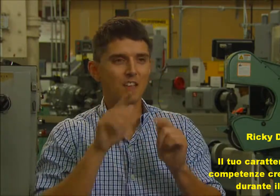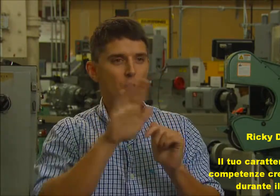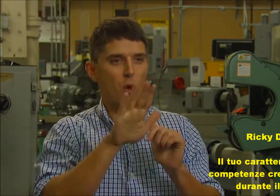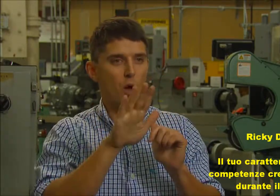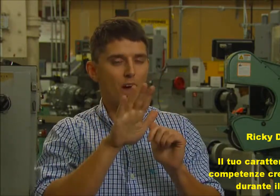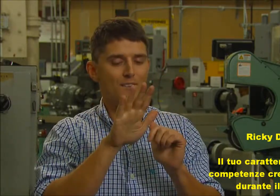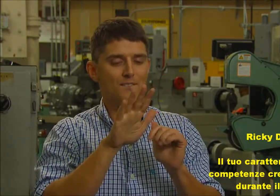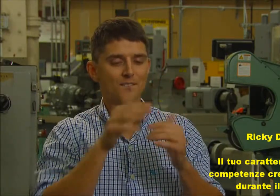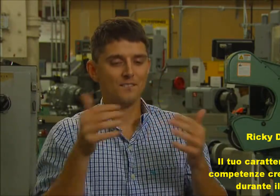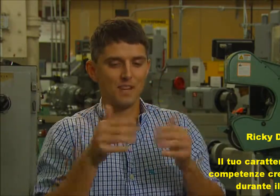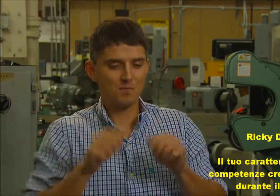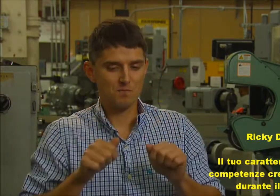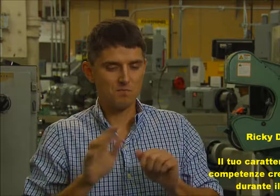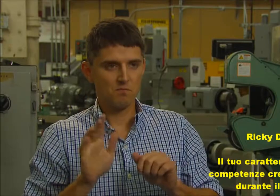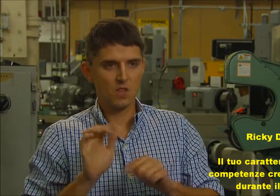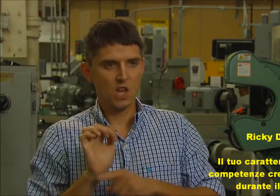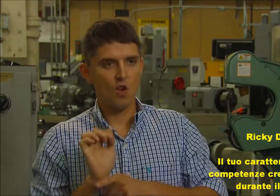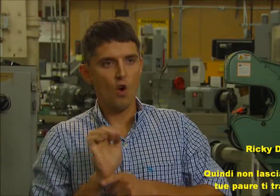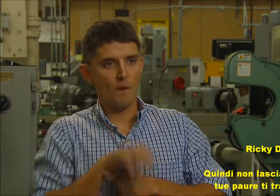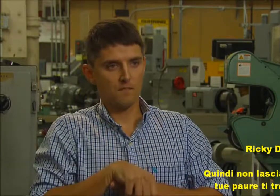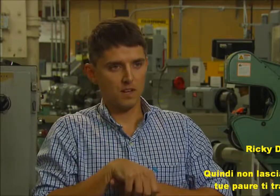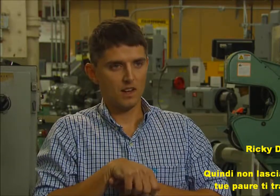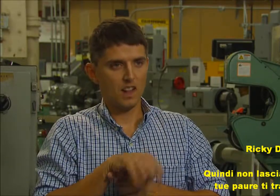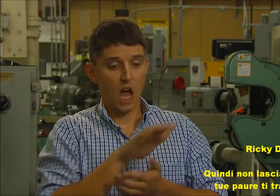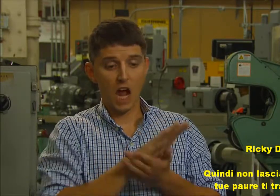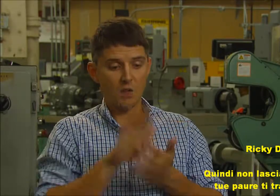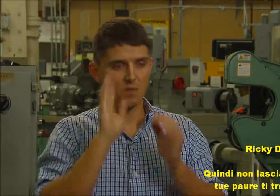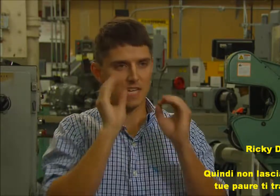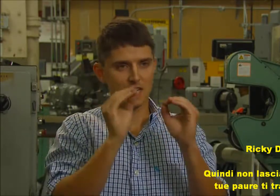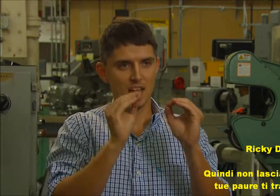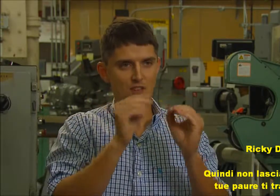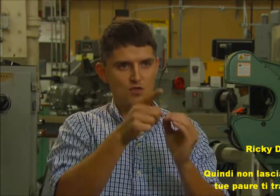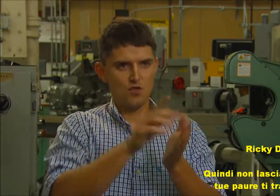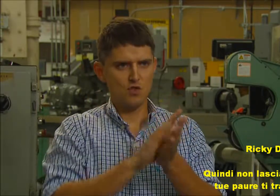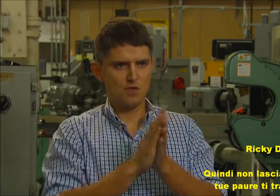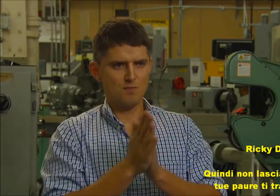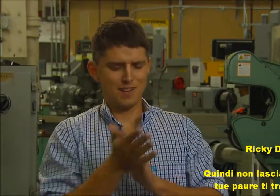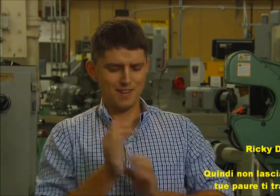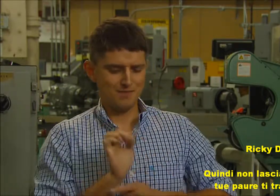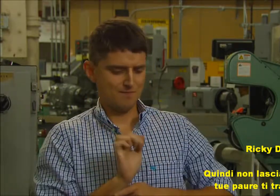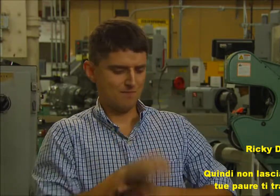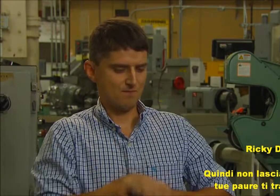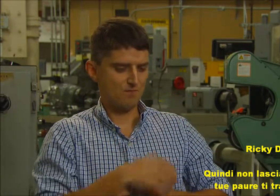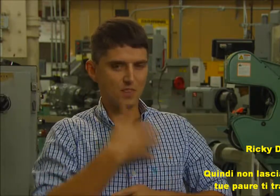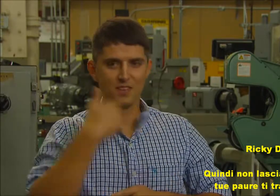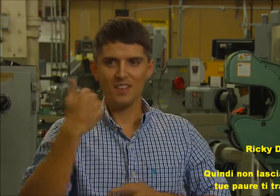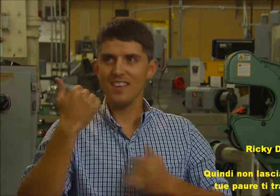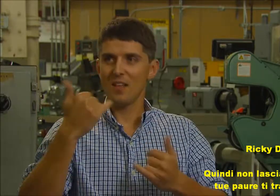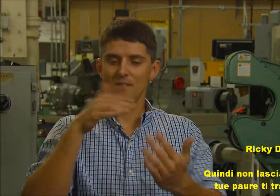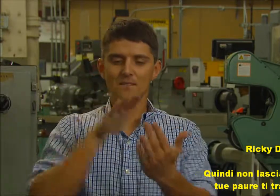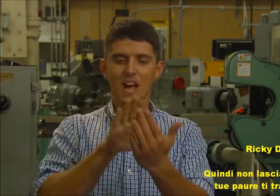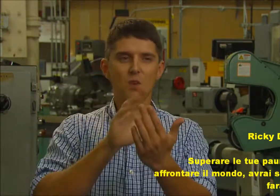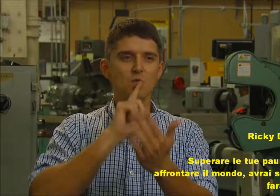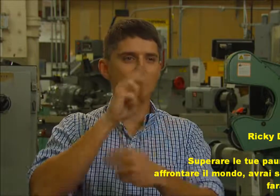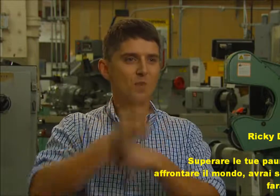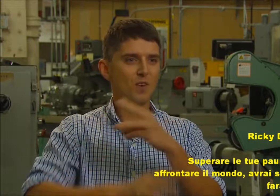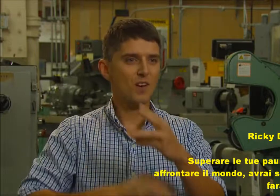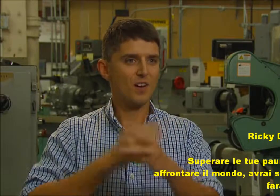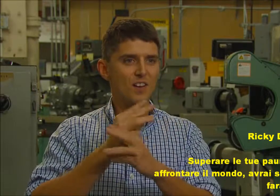during the process. So don't let your fears hold you back. Overcome your fears, and then you can face the